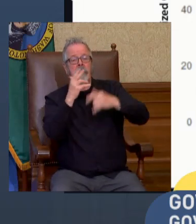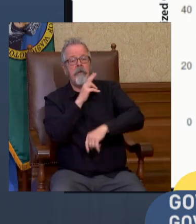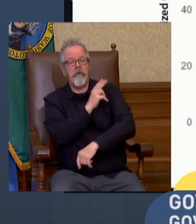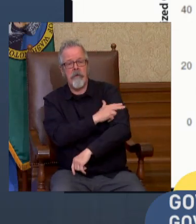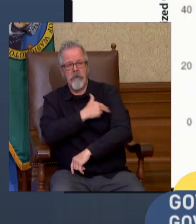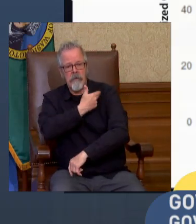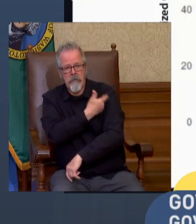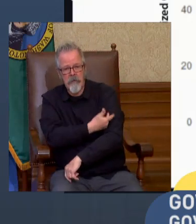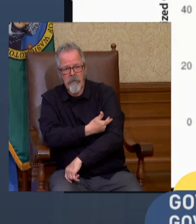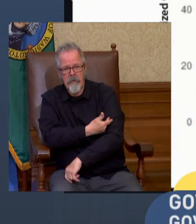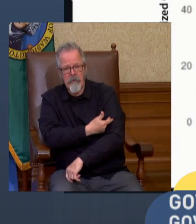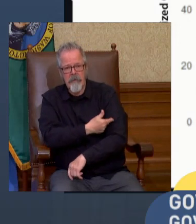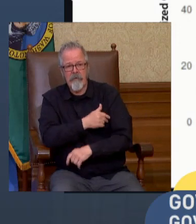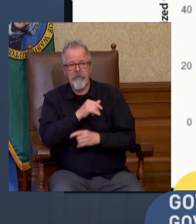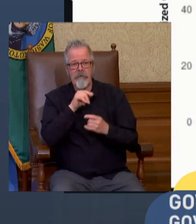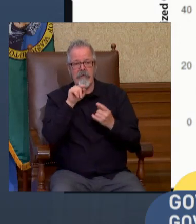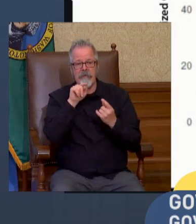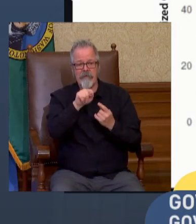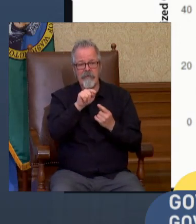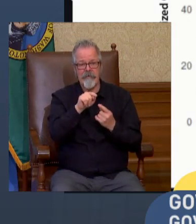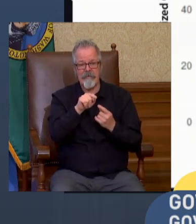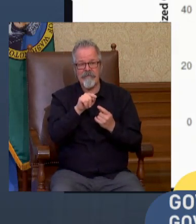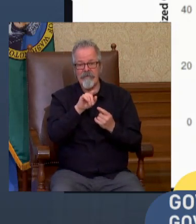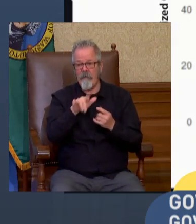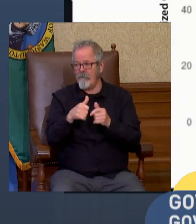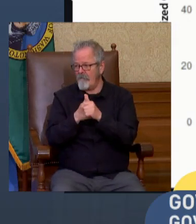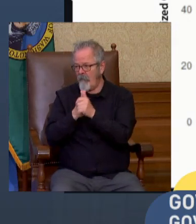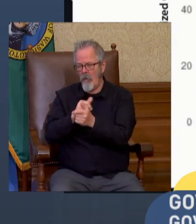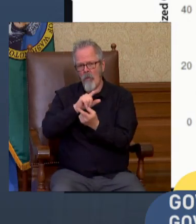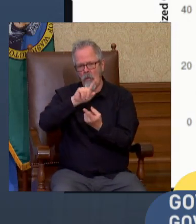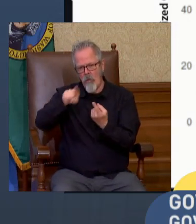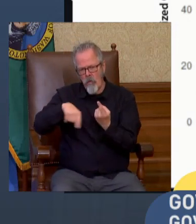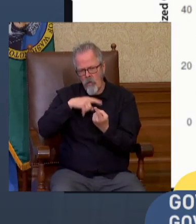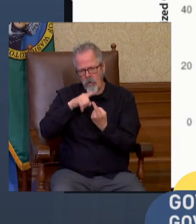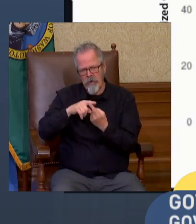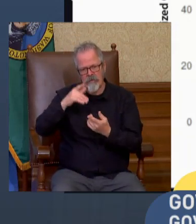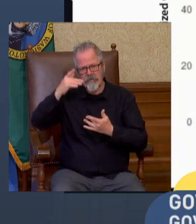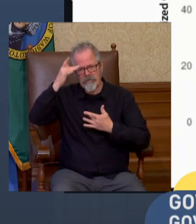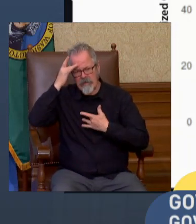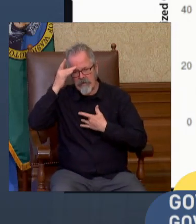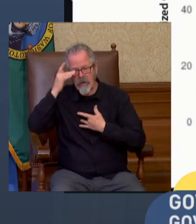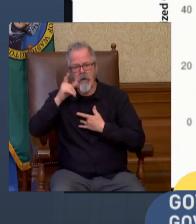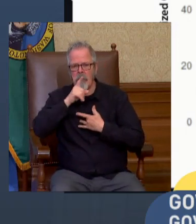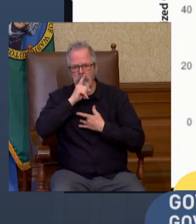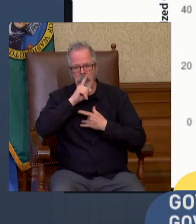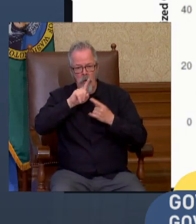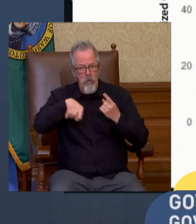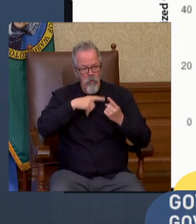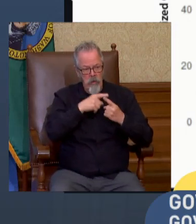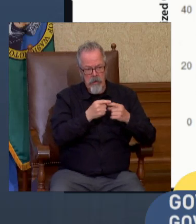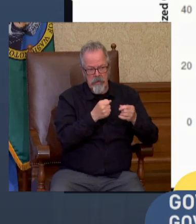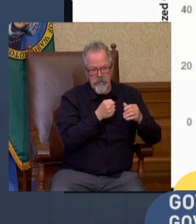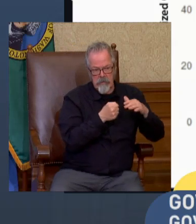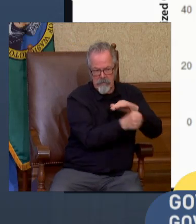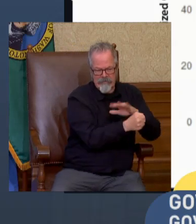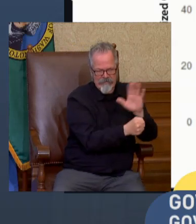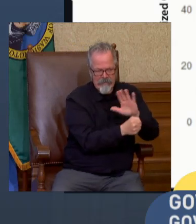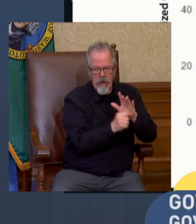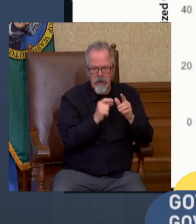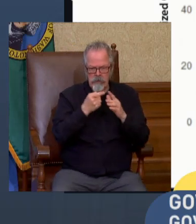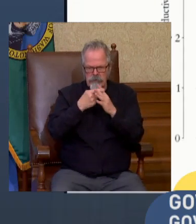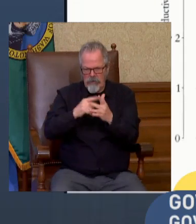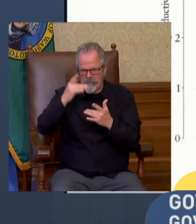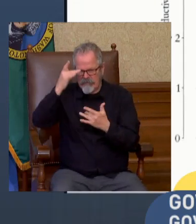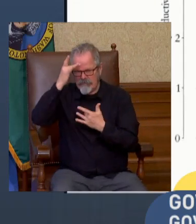people actually came into the hospital. But fairly similar curve in that regard, coming down, but not far